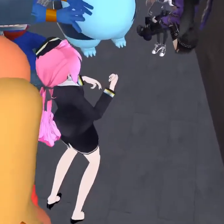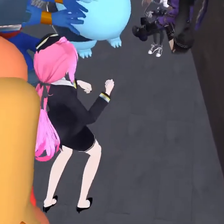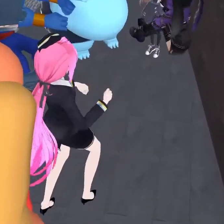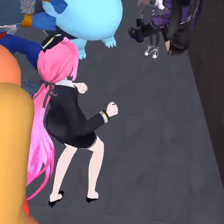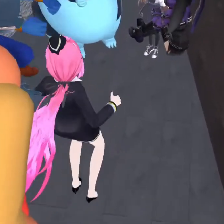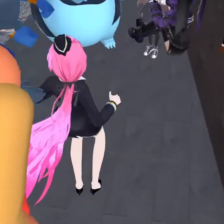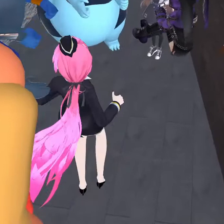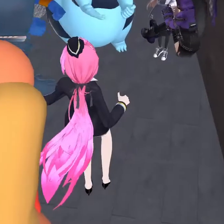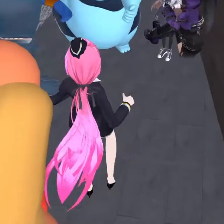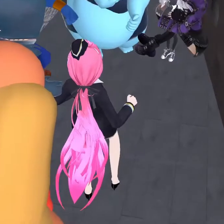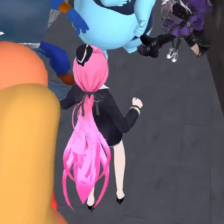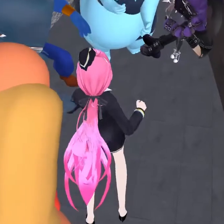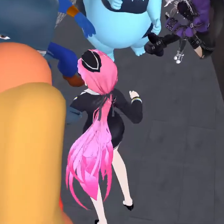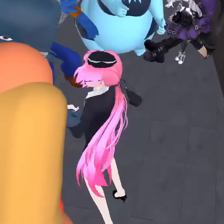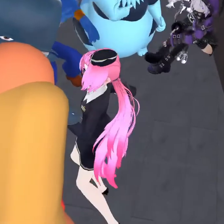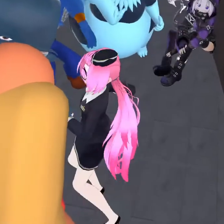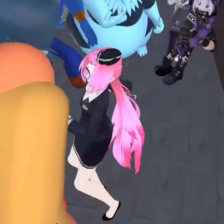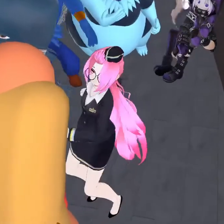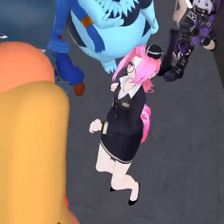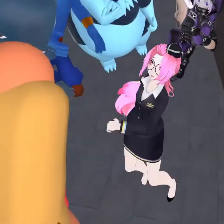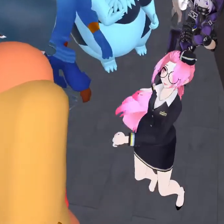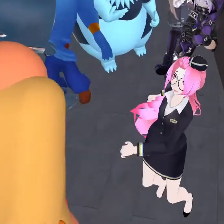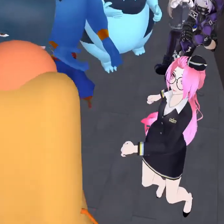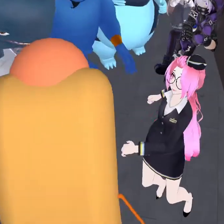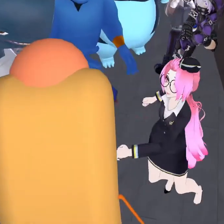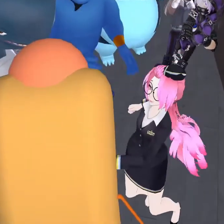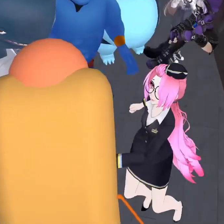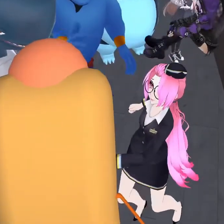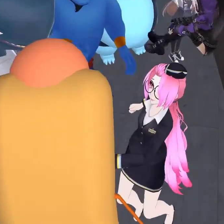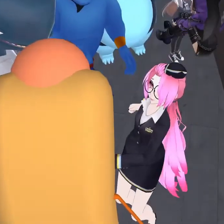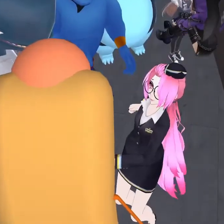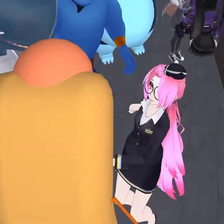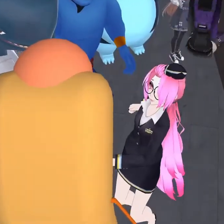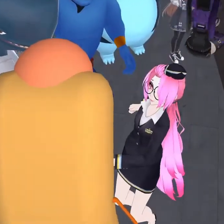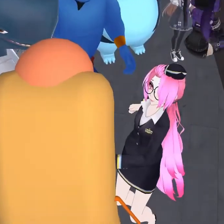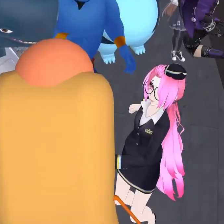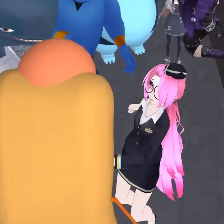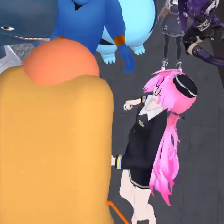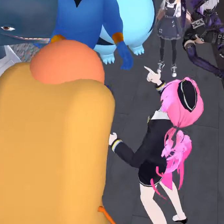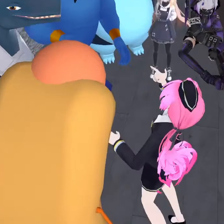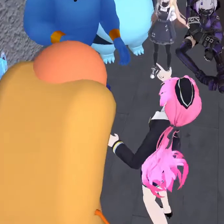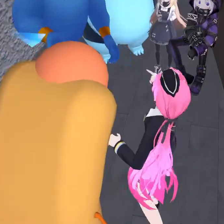Yes. Yes. I think it was like We are trying to all confused. wish for food or something like that. Like,